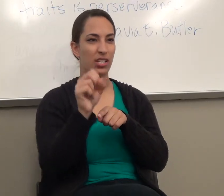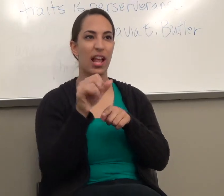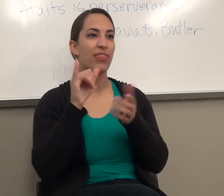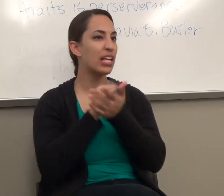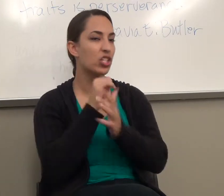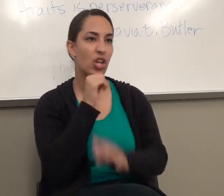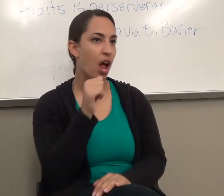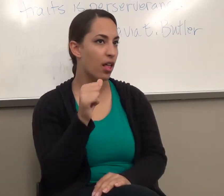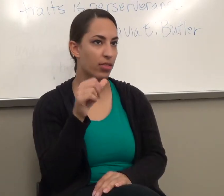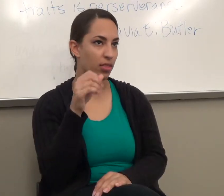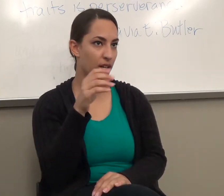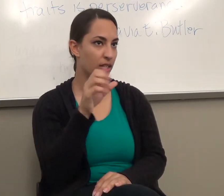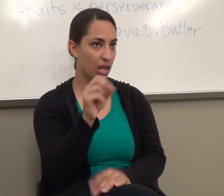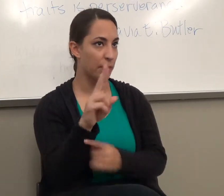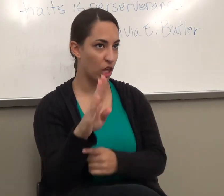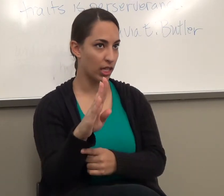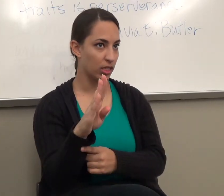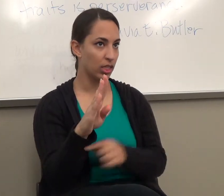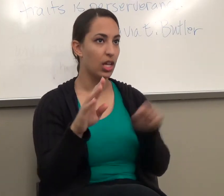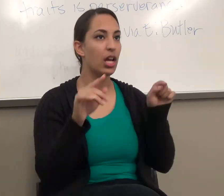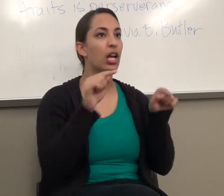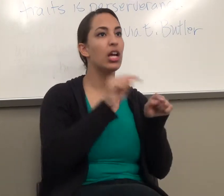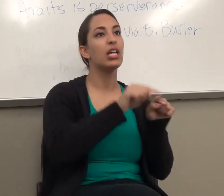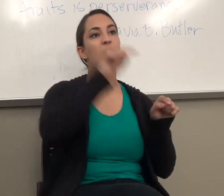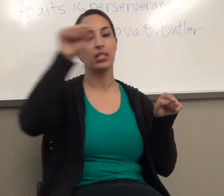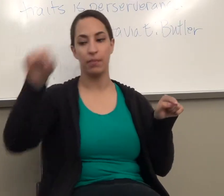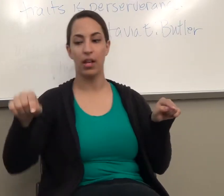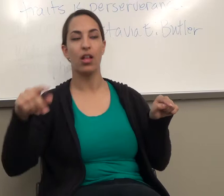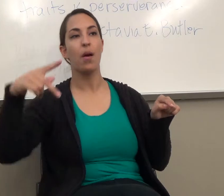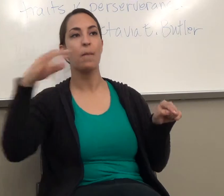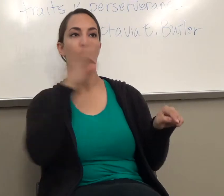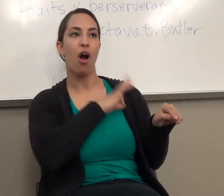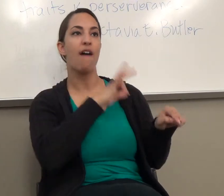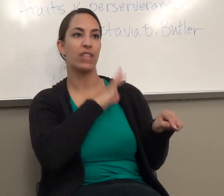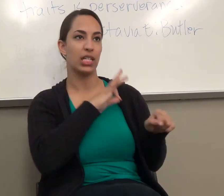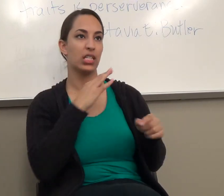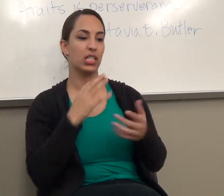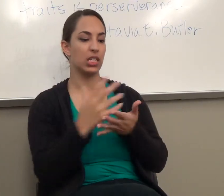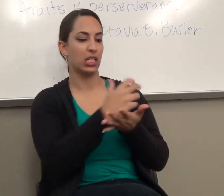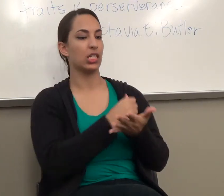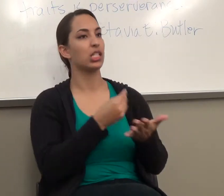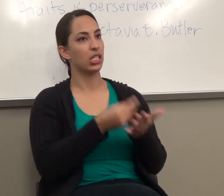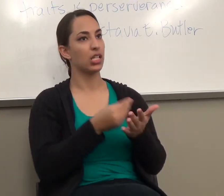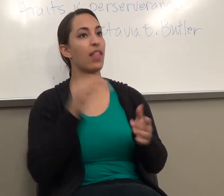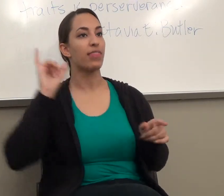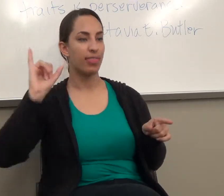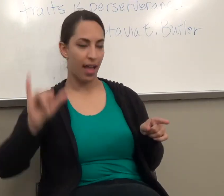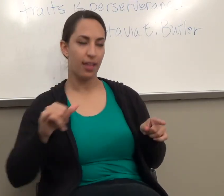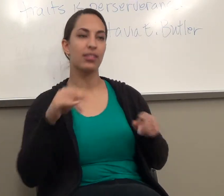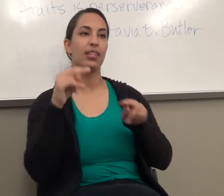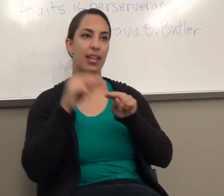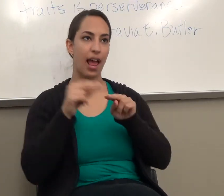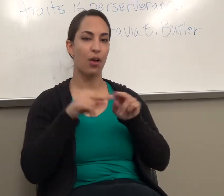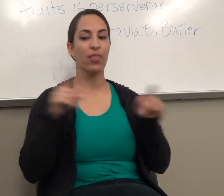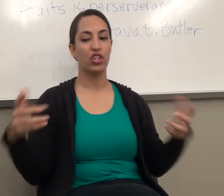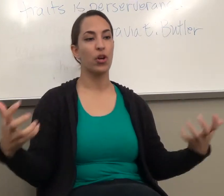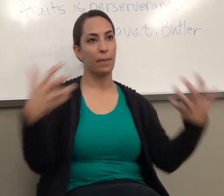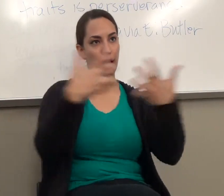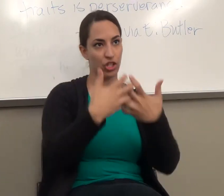seen. Now, because of the mysteries of English, you could have also